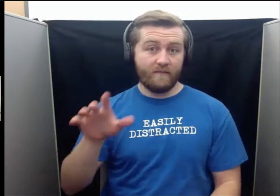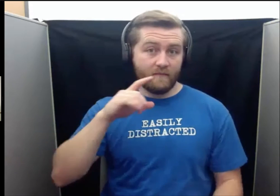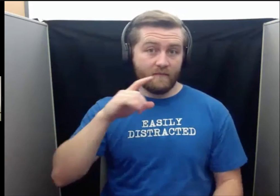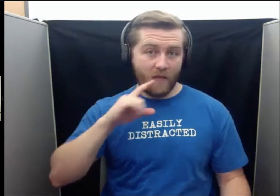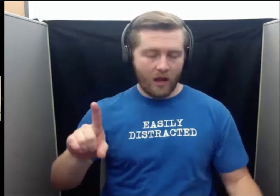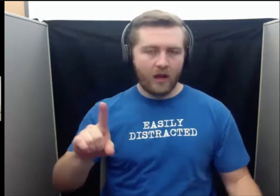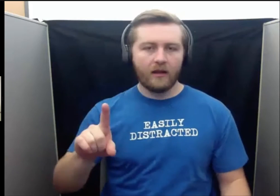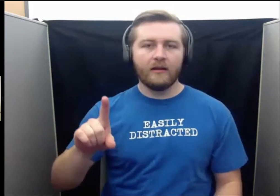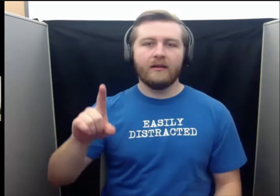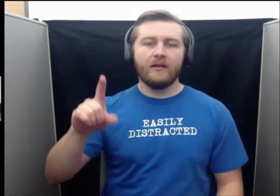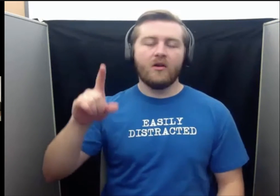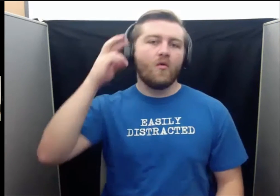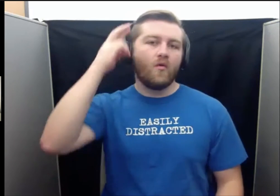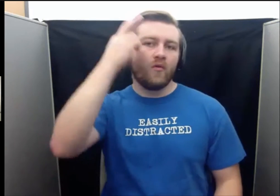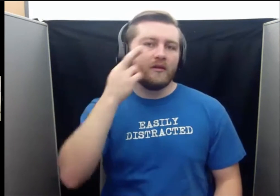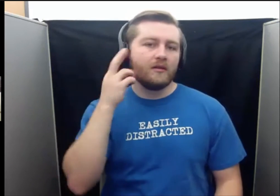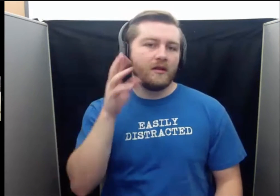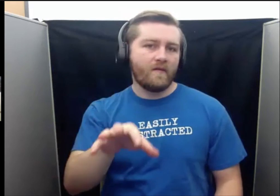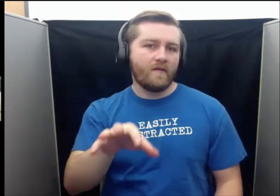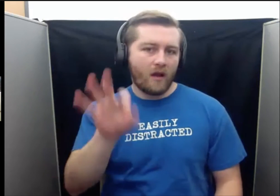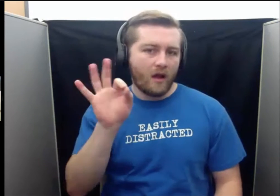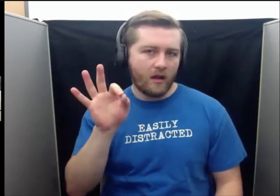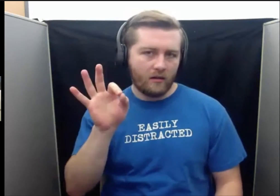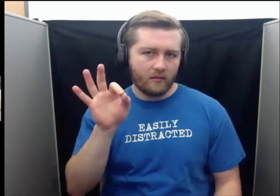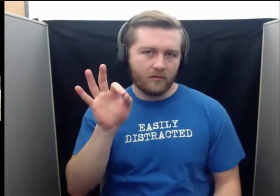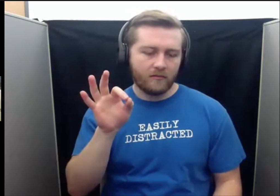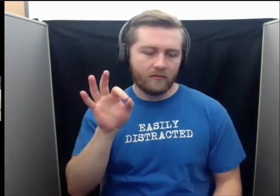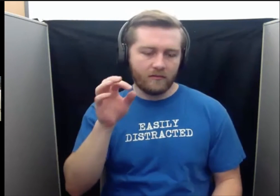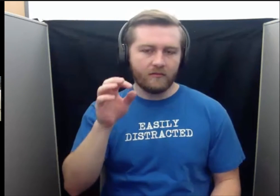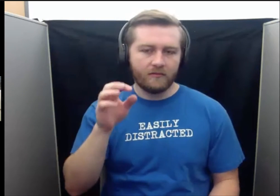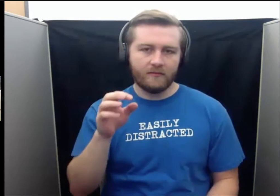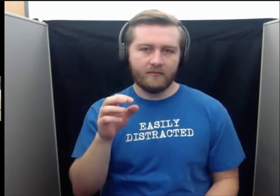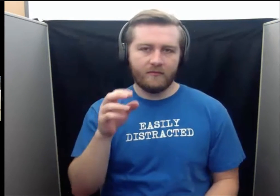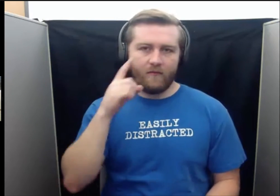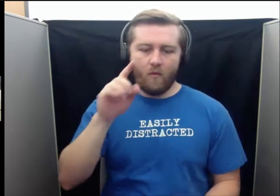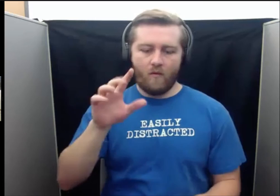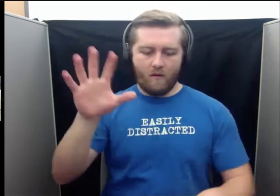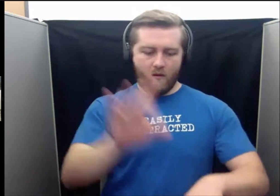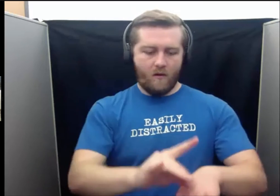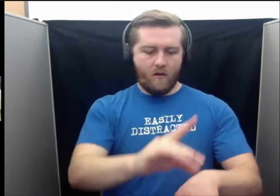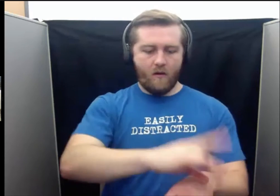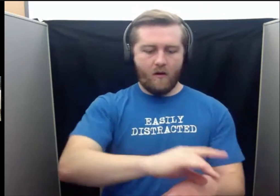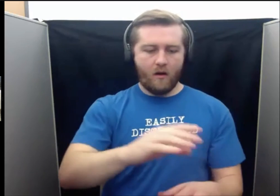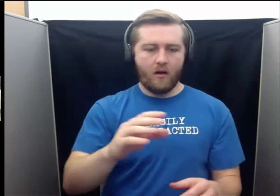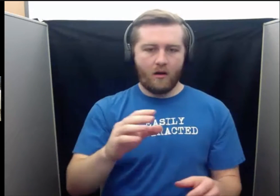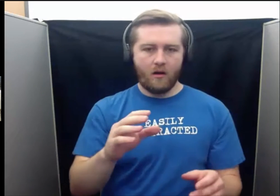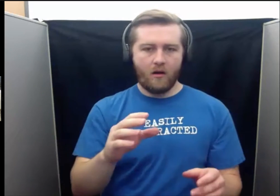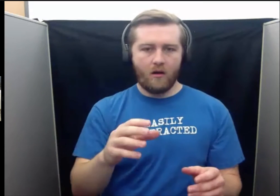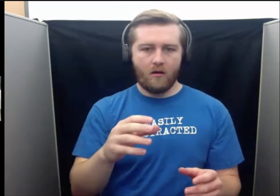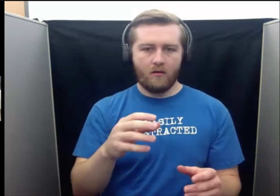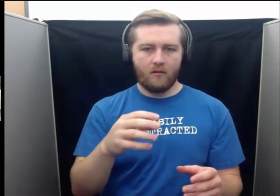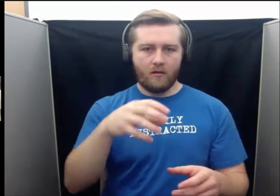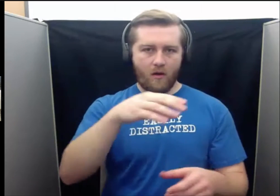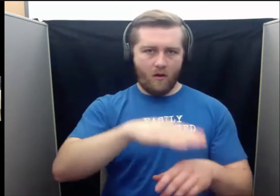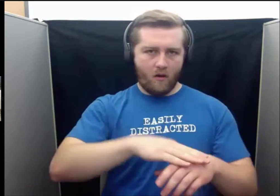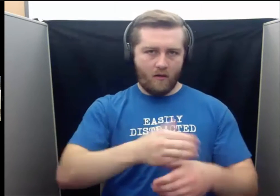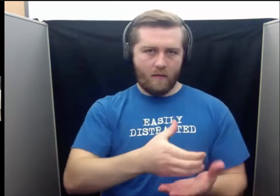condensation takes place. Now, we know that condensation is water collecting on the outside of a cup. What I want to know is why.